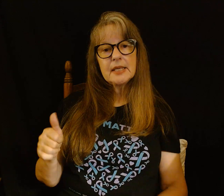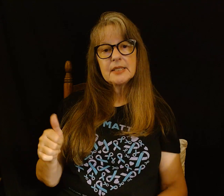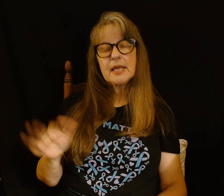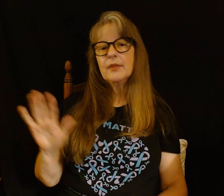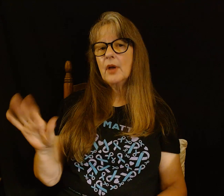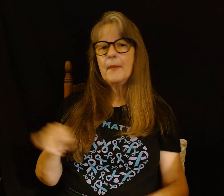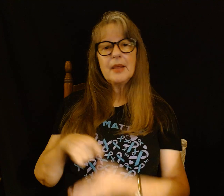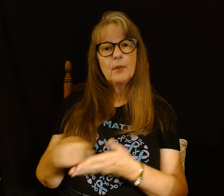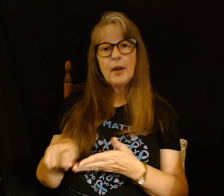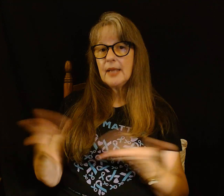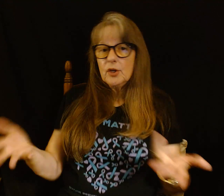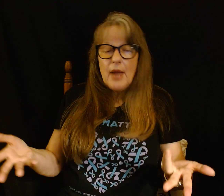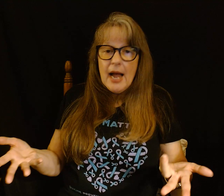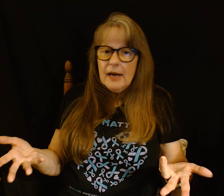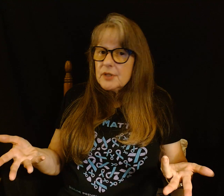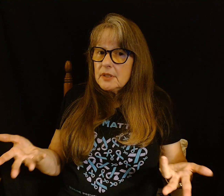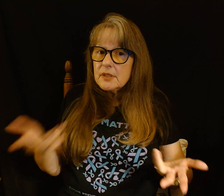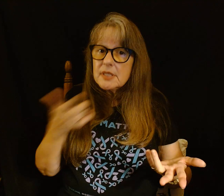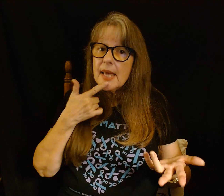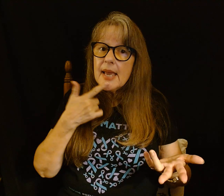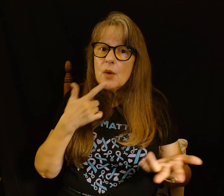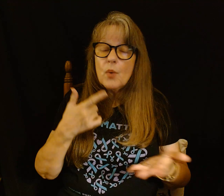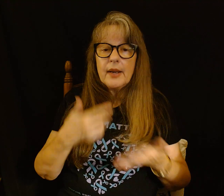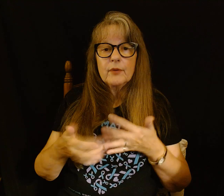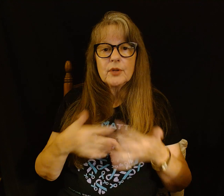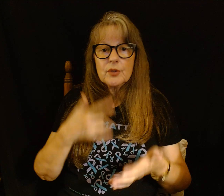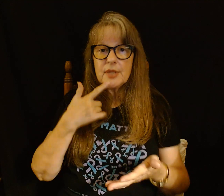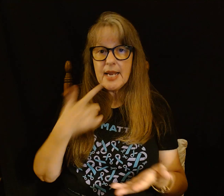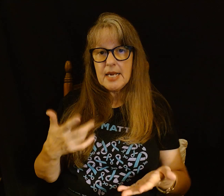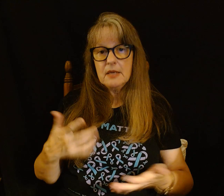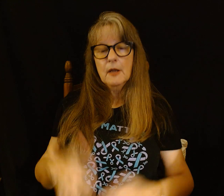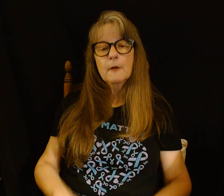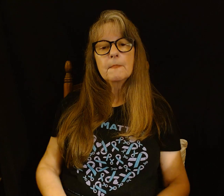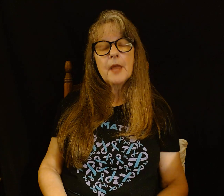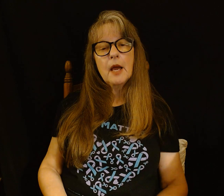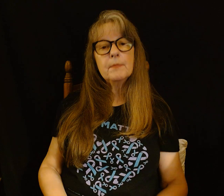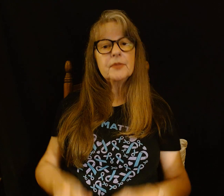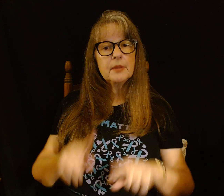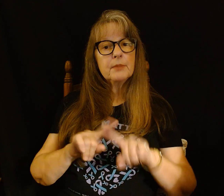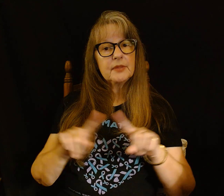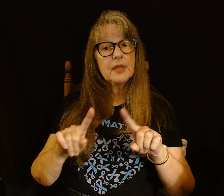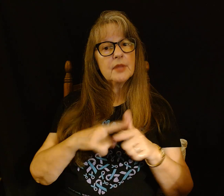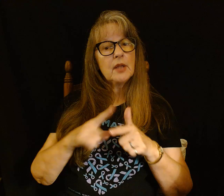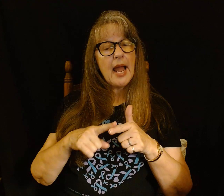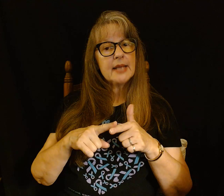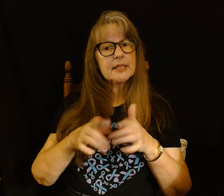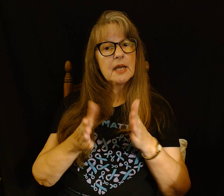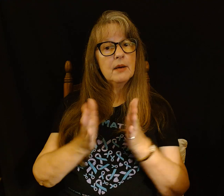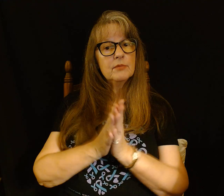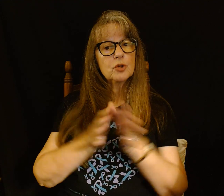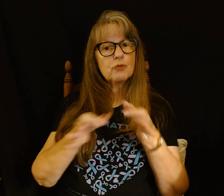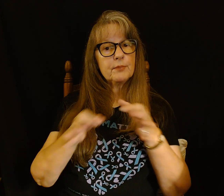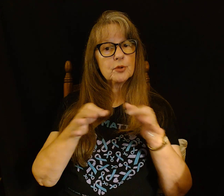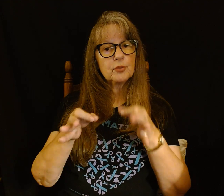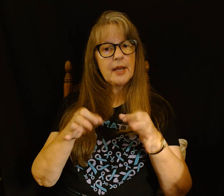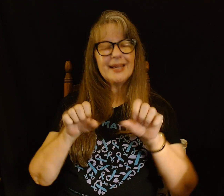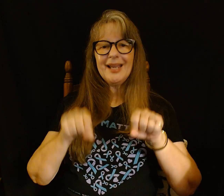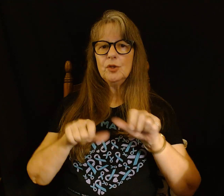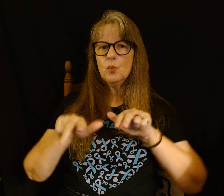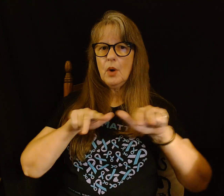10, they write it down. You have to say whatever they're saying. But then they'll ask them descriptors, right? Can you walk?